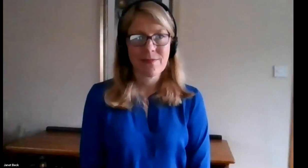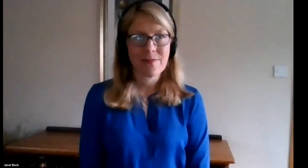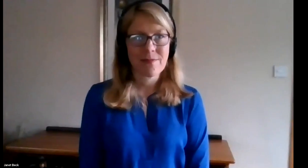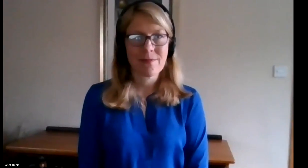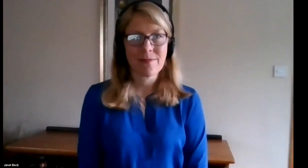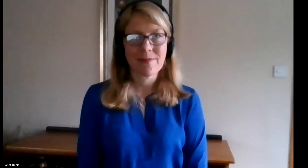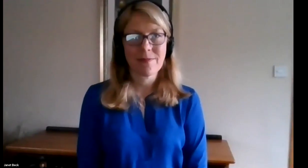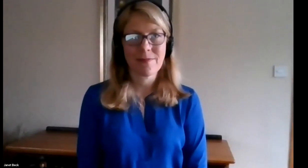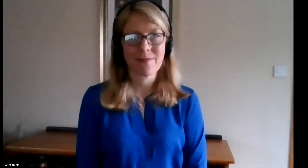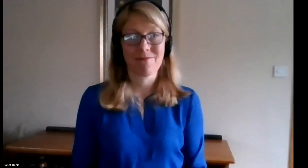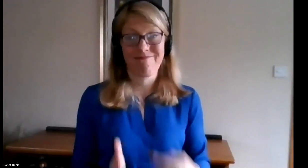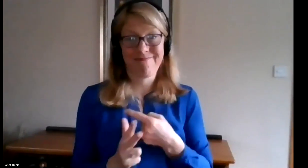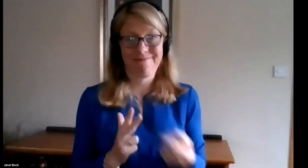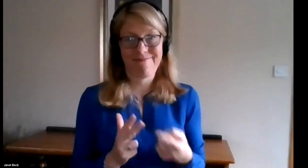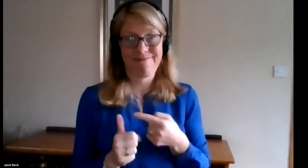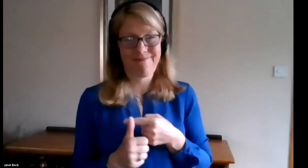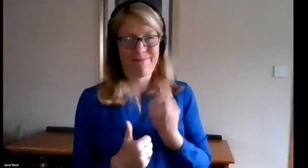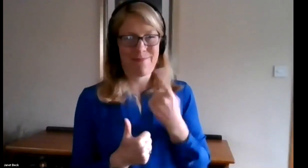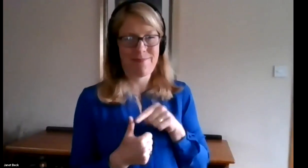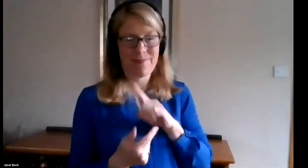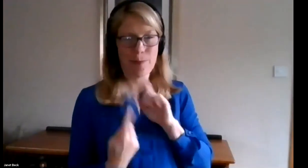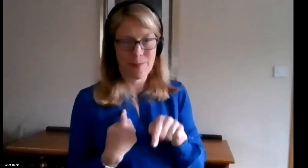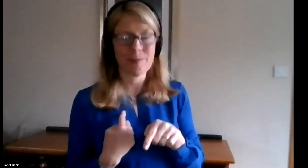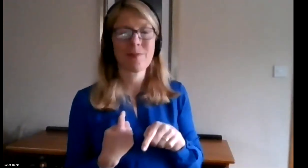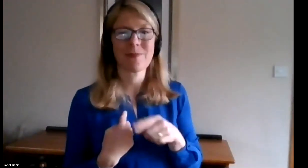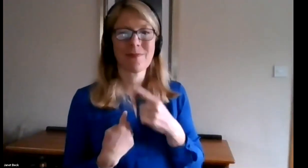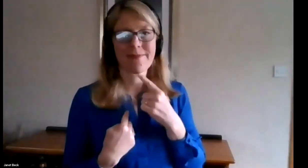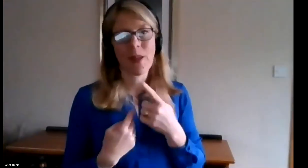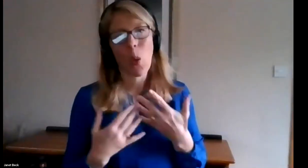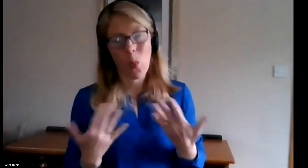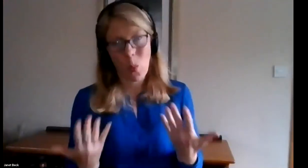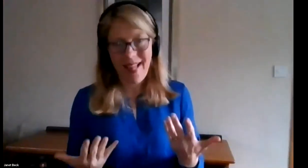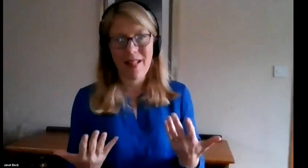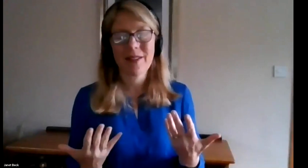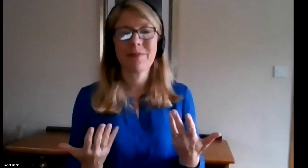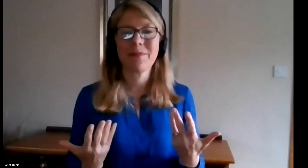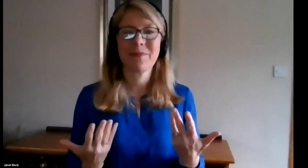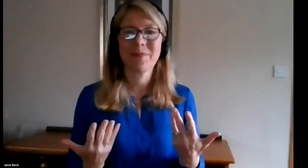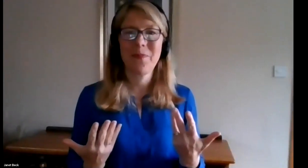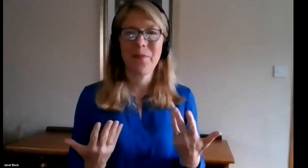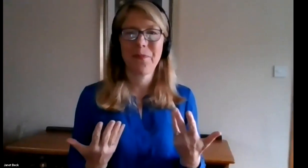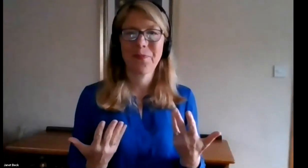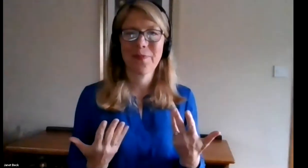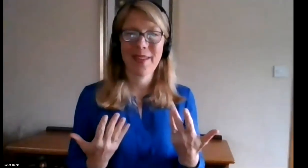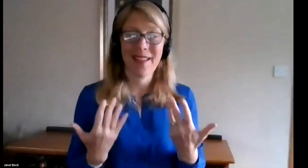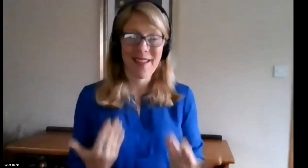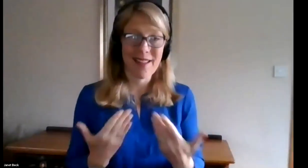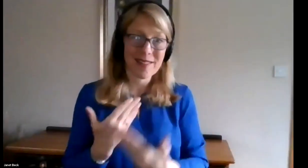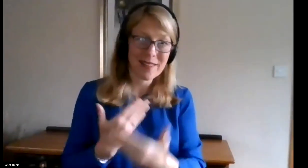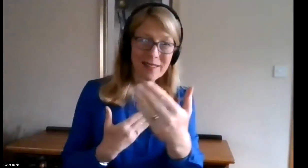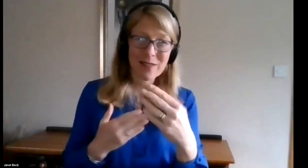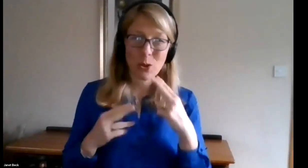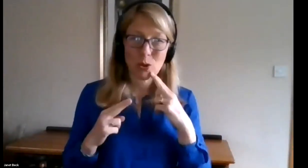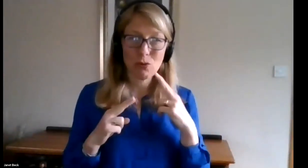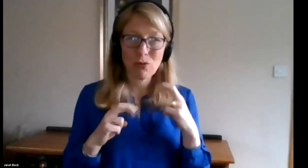Well, the virtual engagement is obviously going to be the main point of research at the minute that will take place